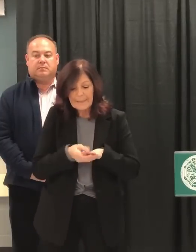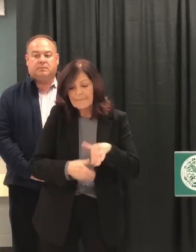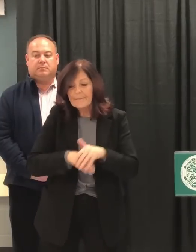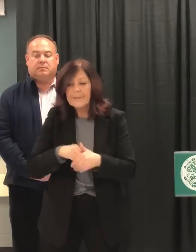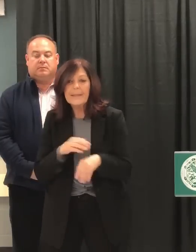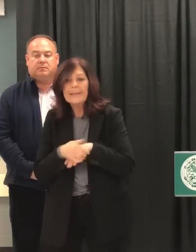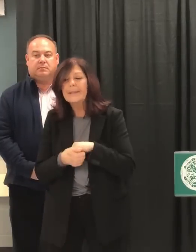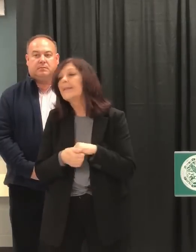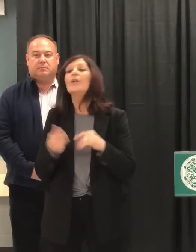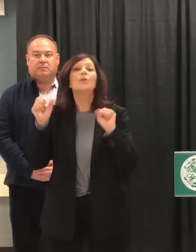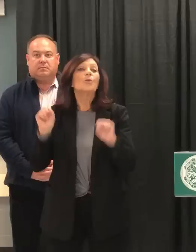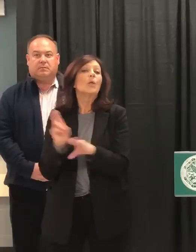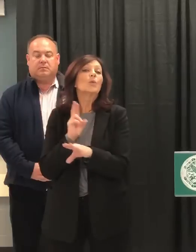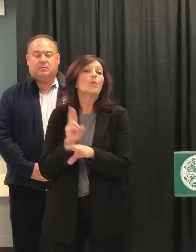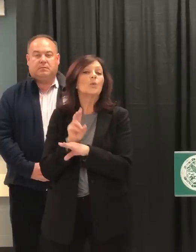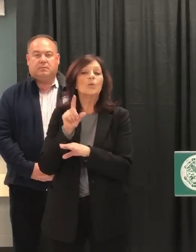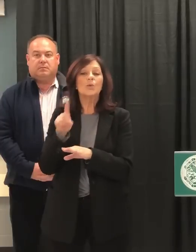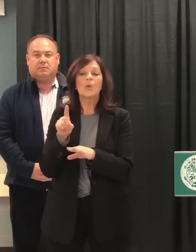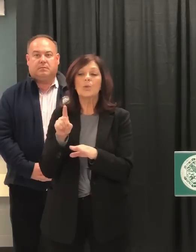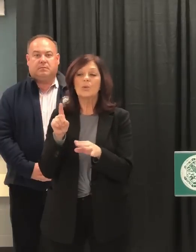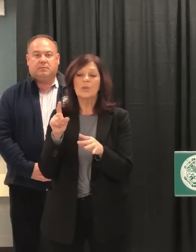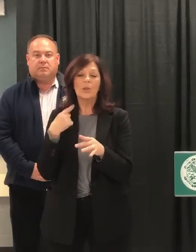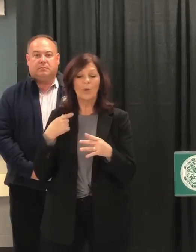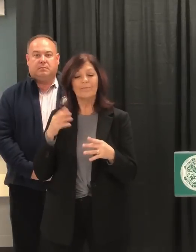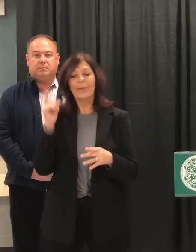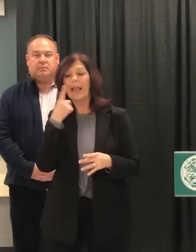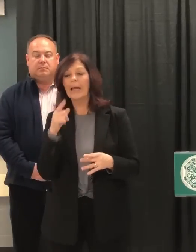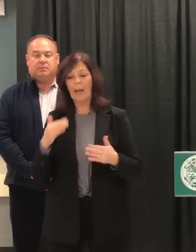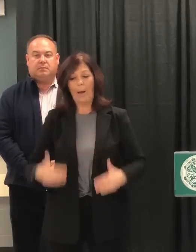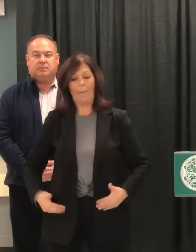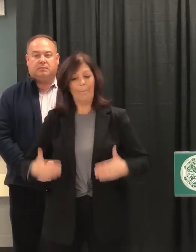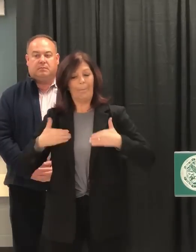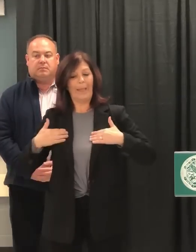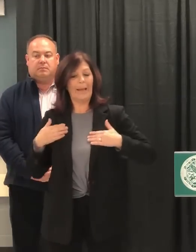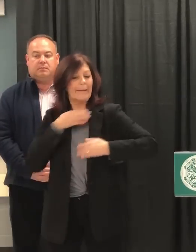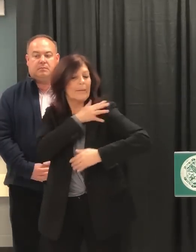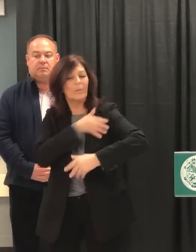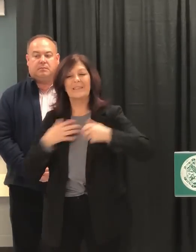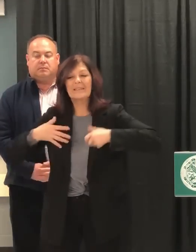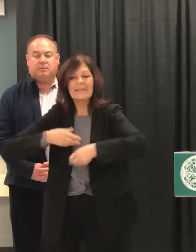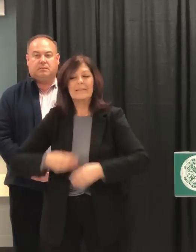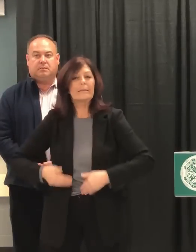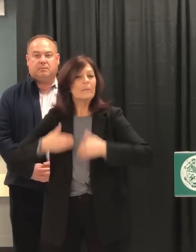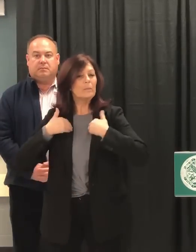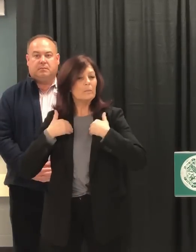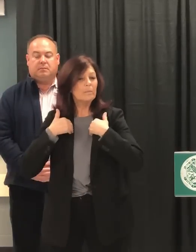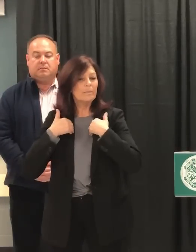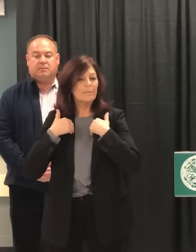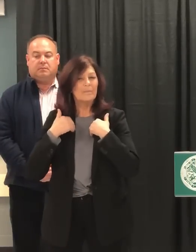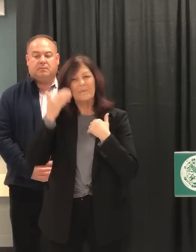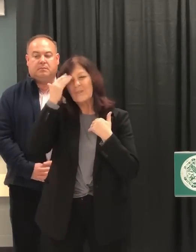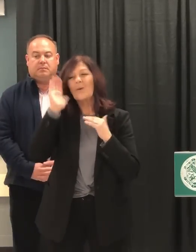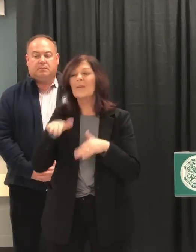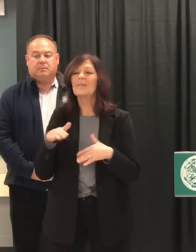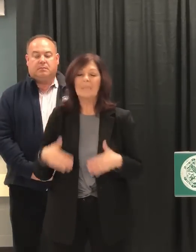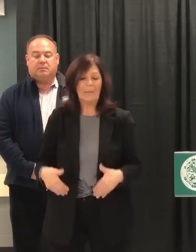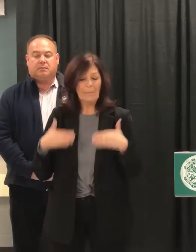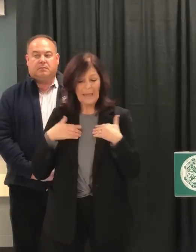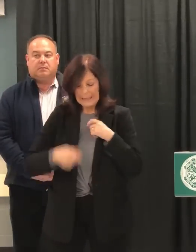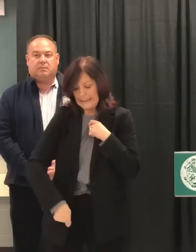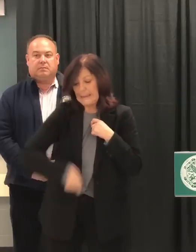You want to wear, or you could use those wearable blankets or one of those blankets that